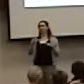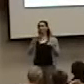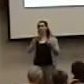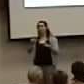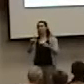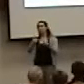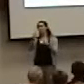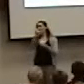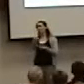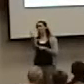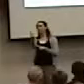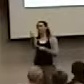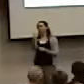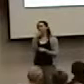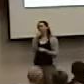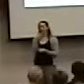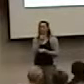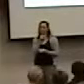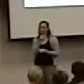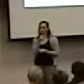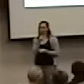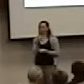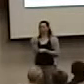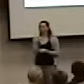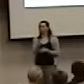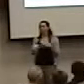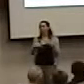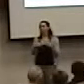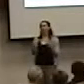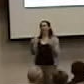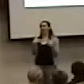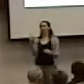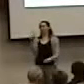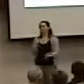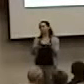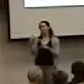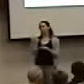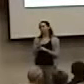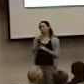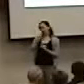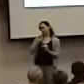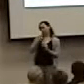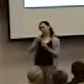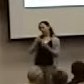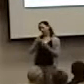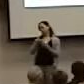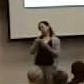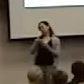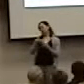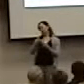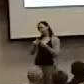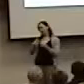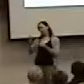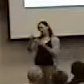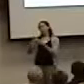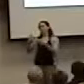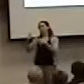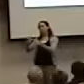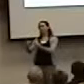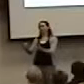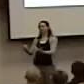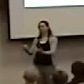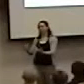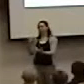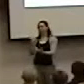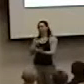true. All of us have people that we report to in due course. He understands several things.